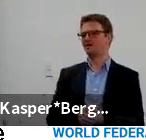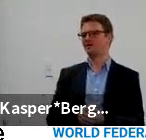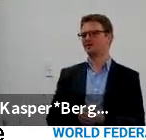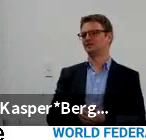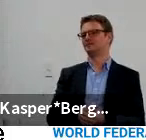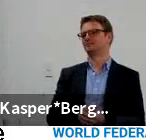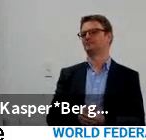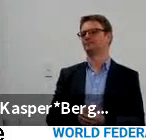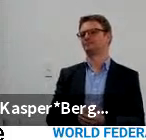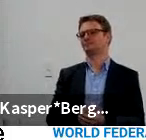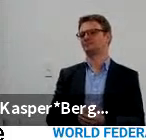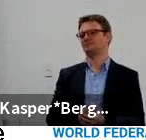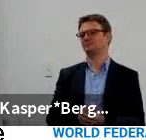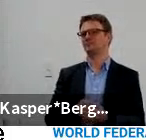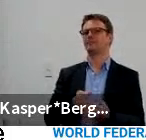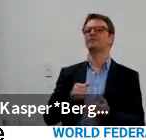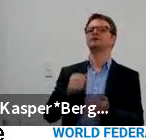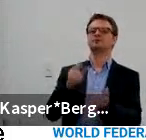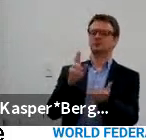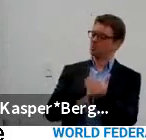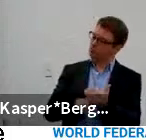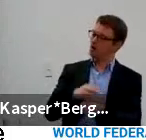of course we were talking about the corona pandemic.